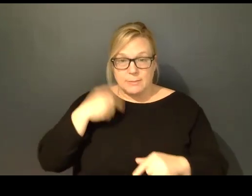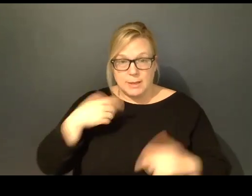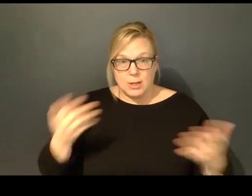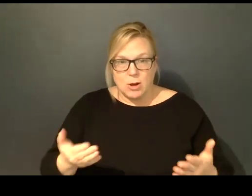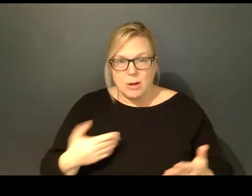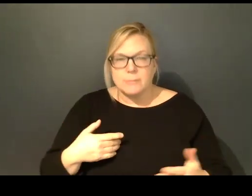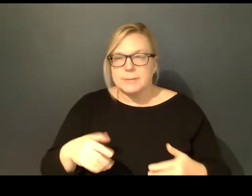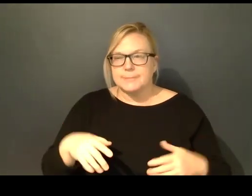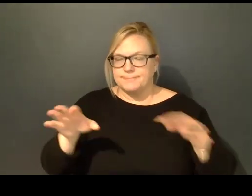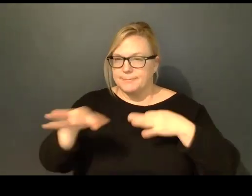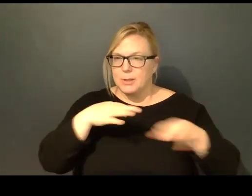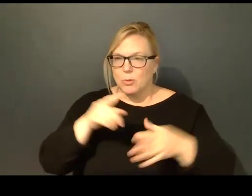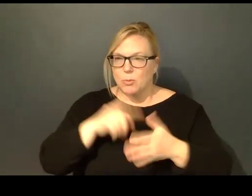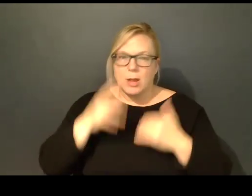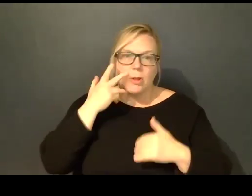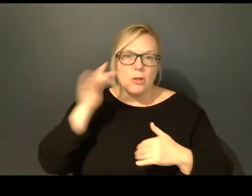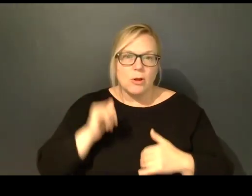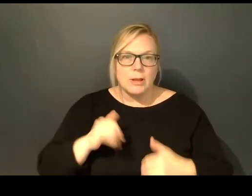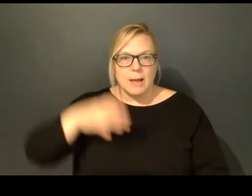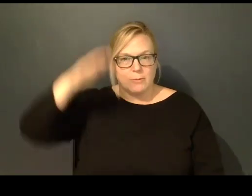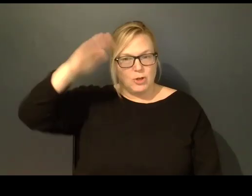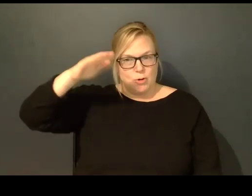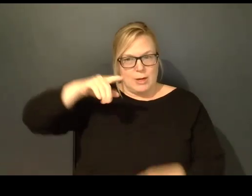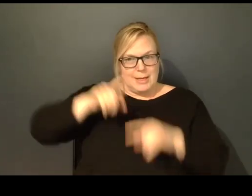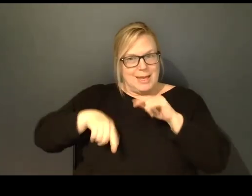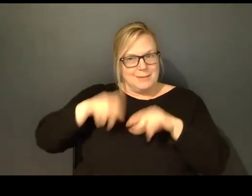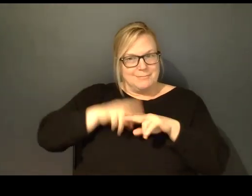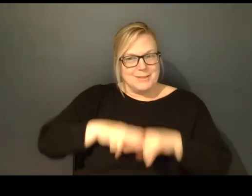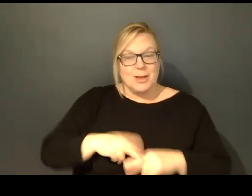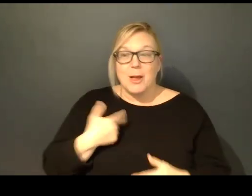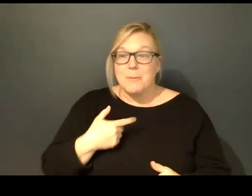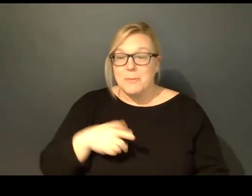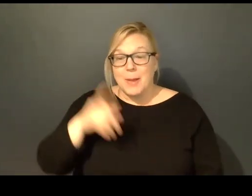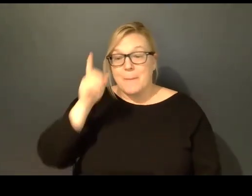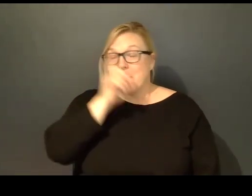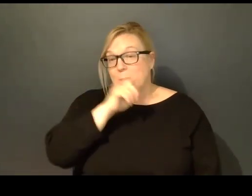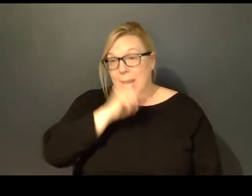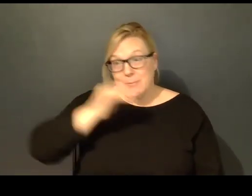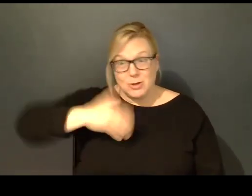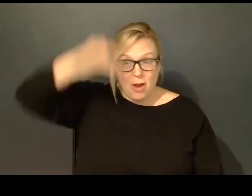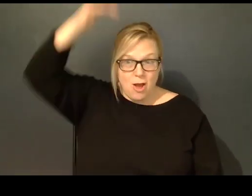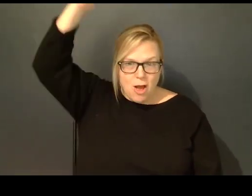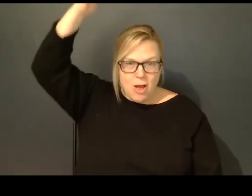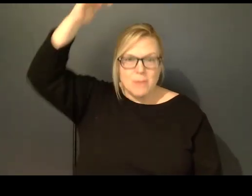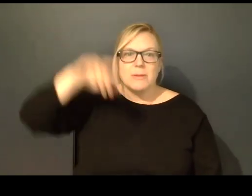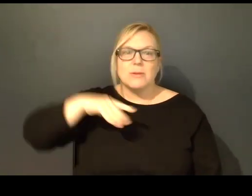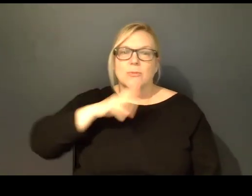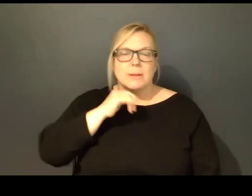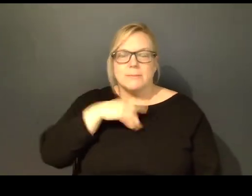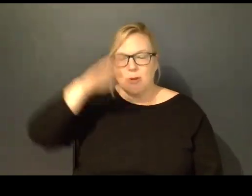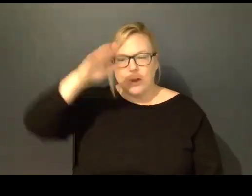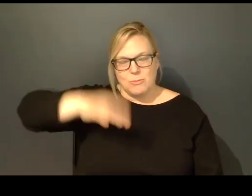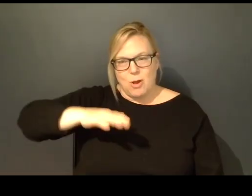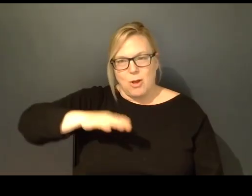a visual description. You can't tell how short I am sitting down, so I would love to pretend to be tall. But for accuracy's sake, no, I am a